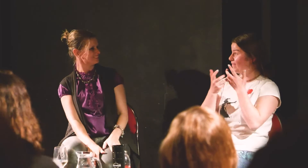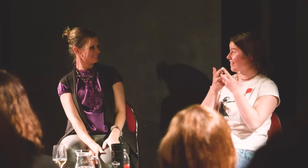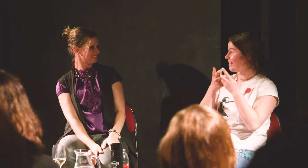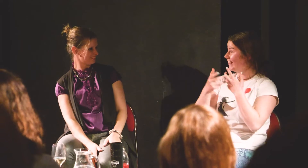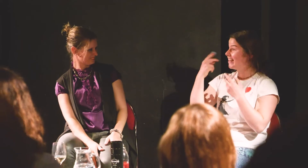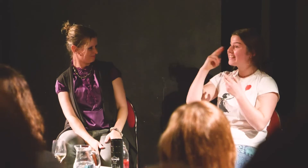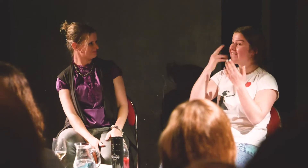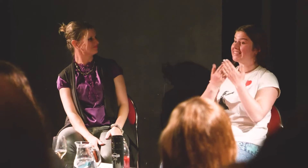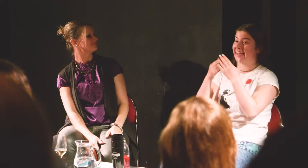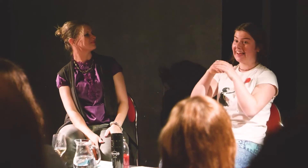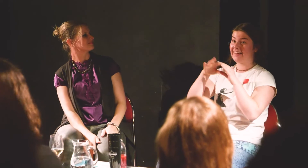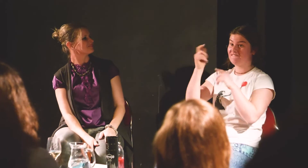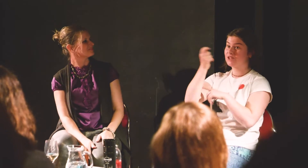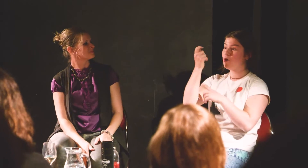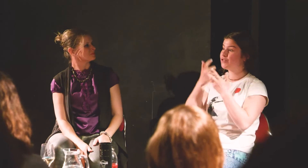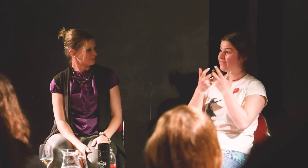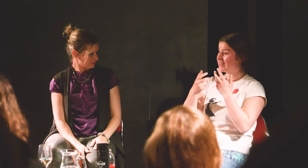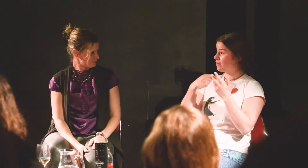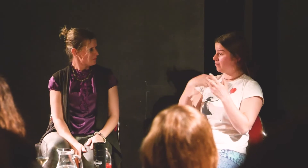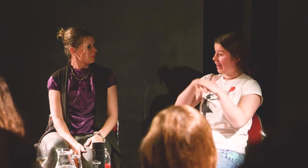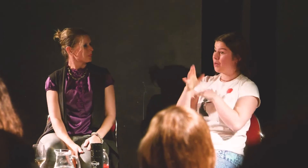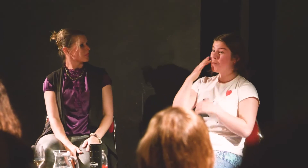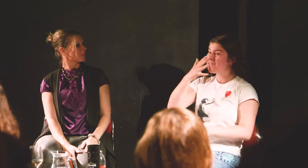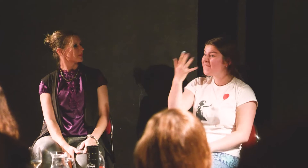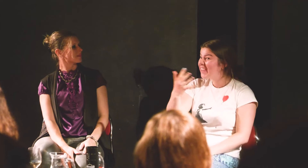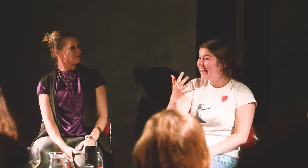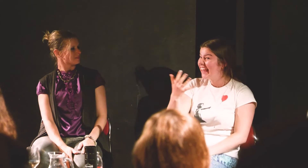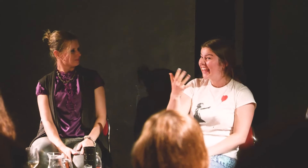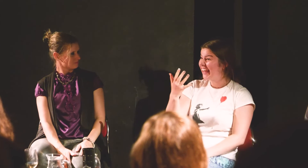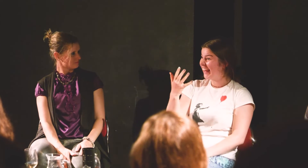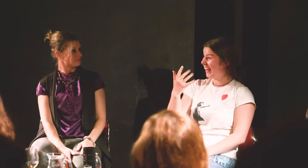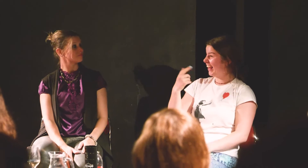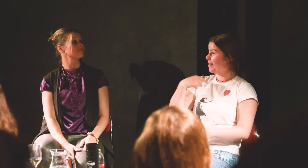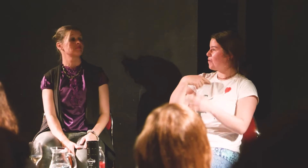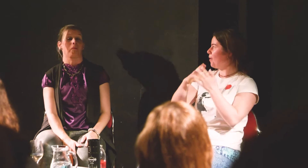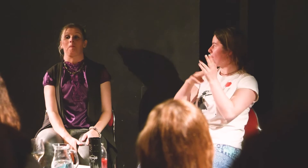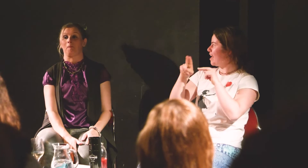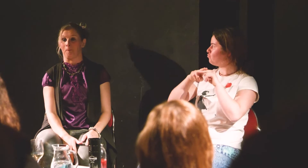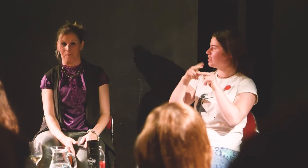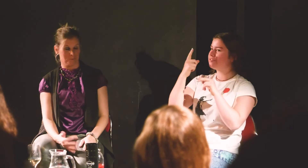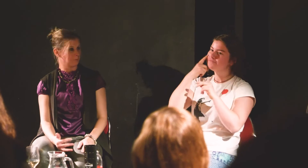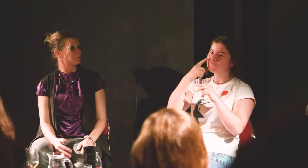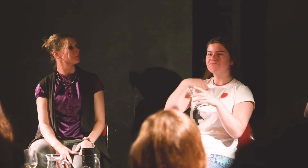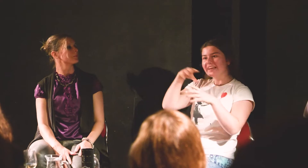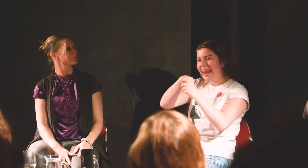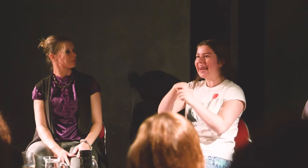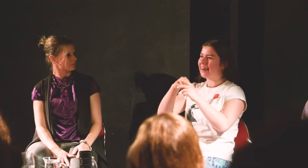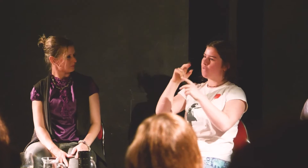For me, I went to Victoria University in Wellington when I was 15. I was in a university course when I was 15. My parents